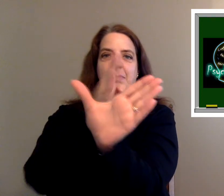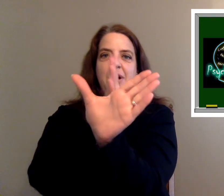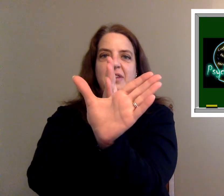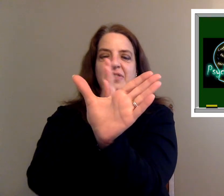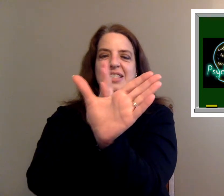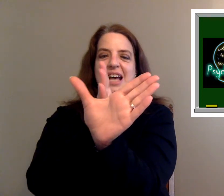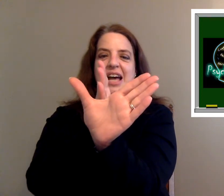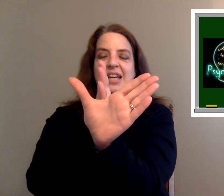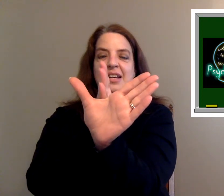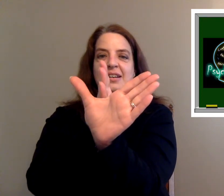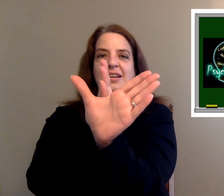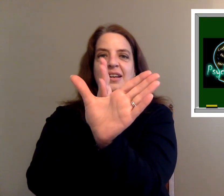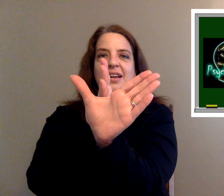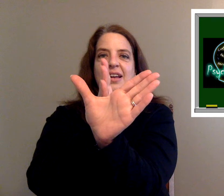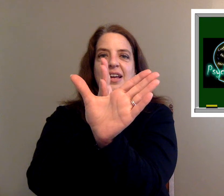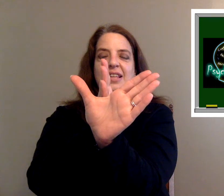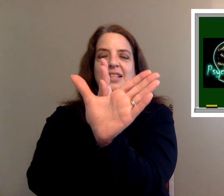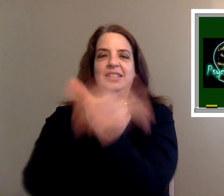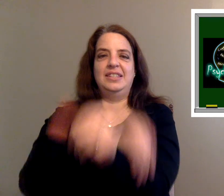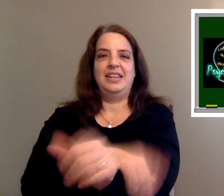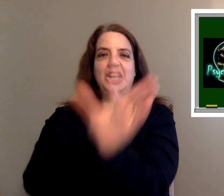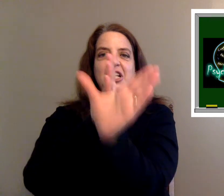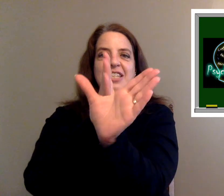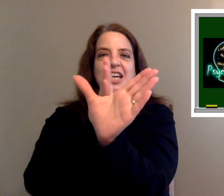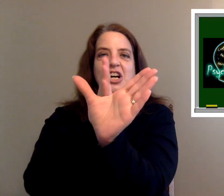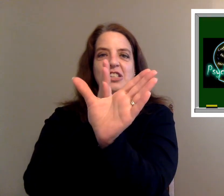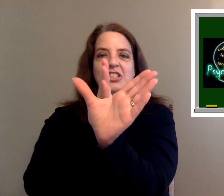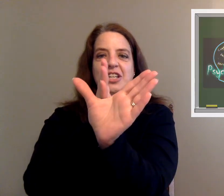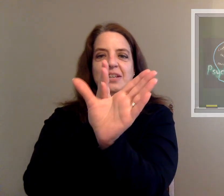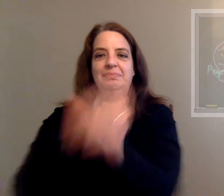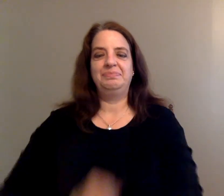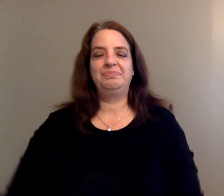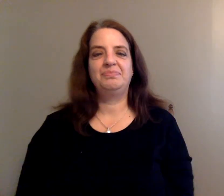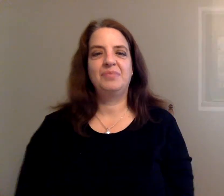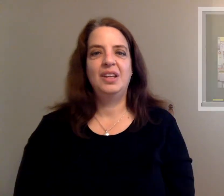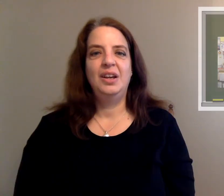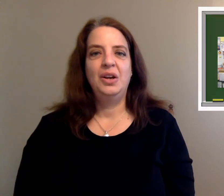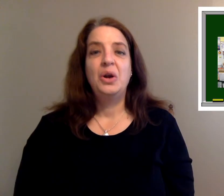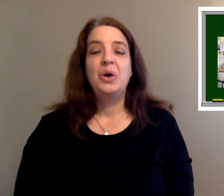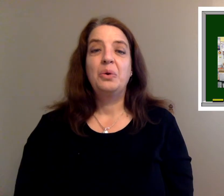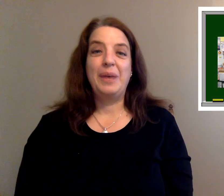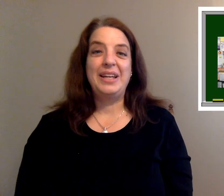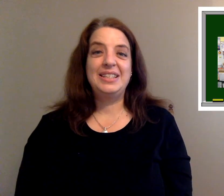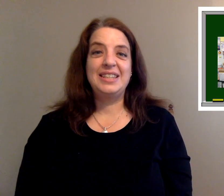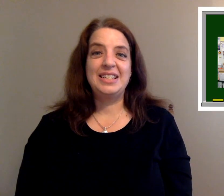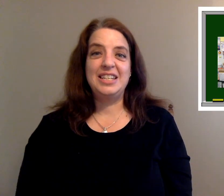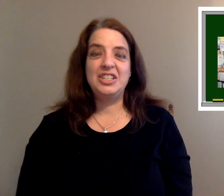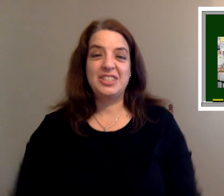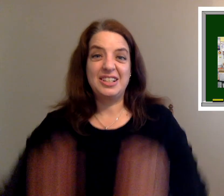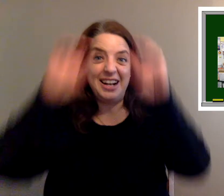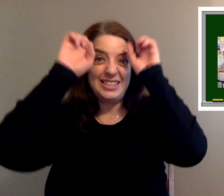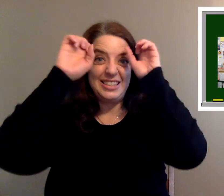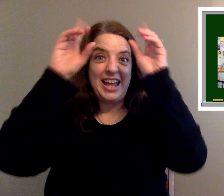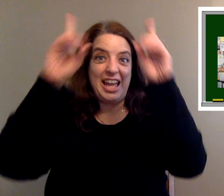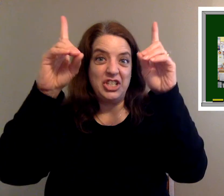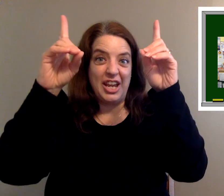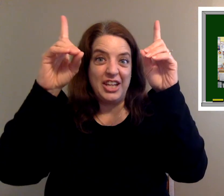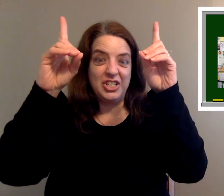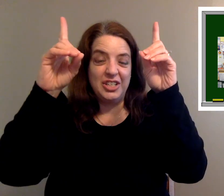of the psi. And that's the sign there, psychology. Ready, Set, Teach is a class in education. So